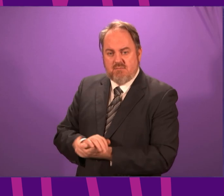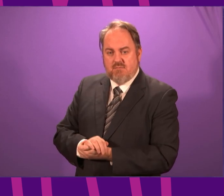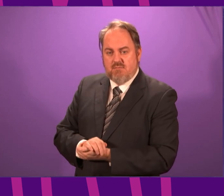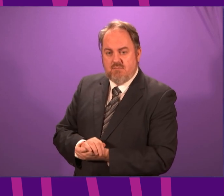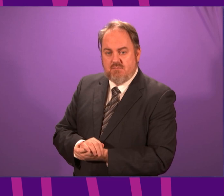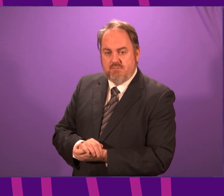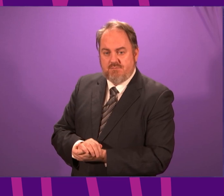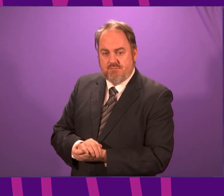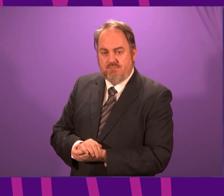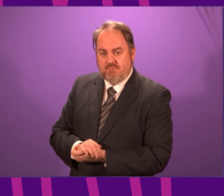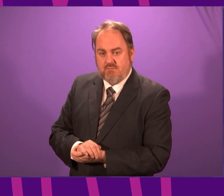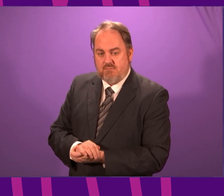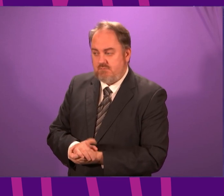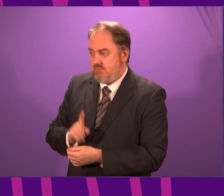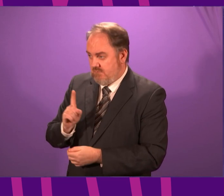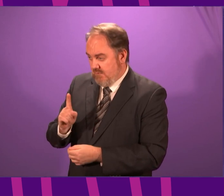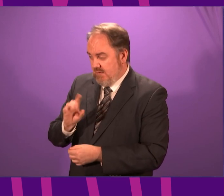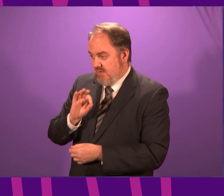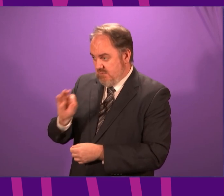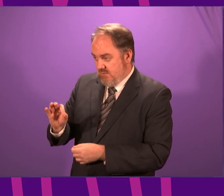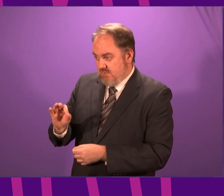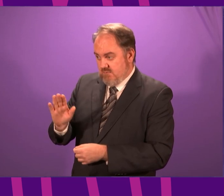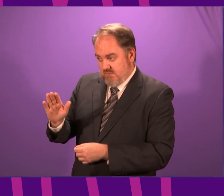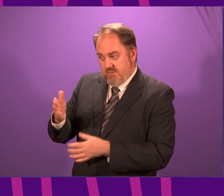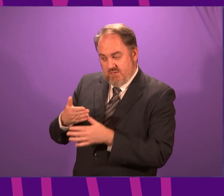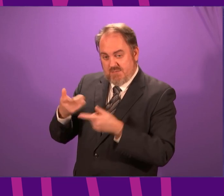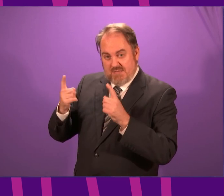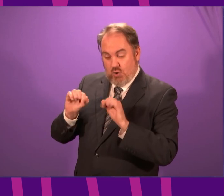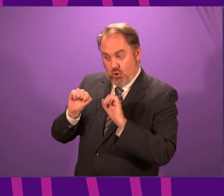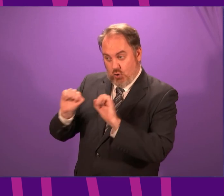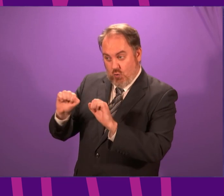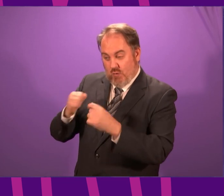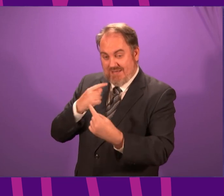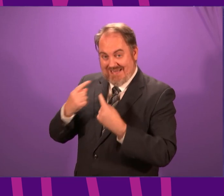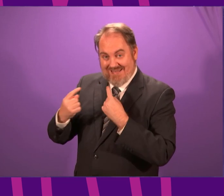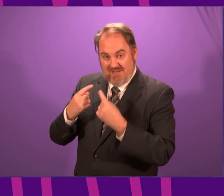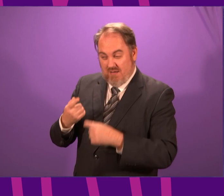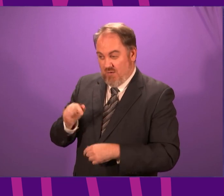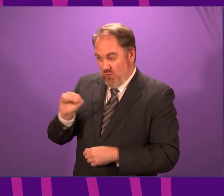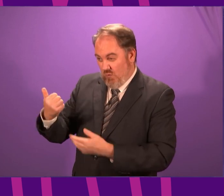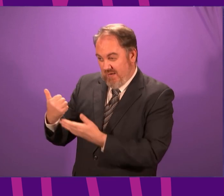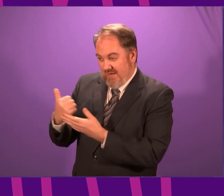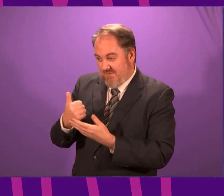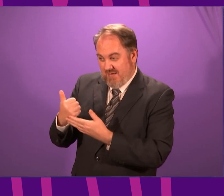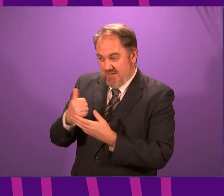But because, First Minister, there is a question about the data, that your own advisers have said that to you.